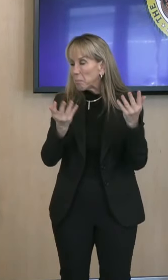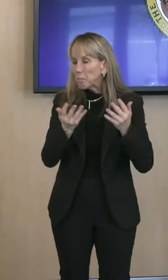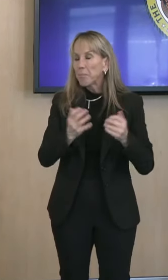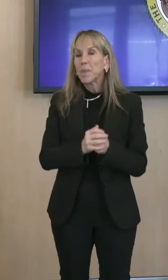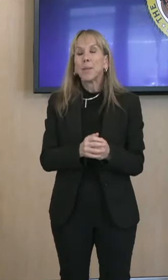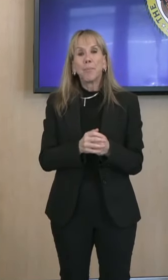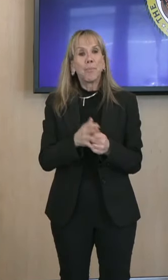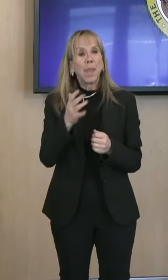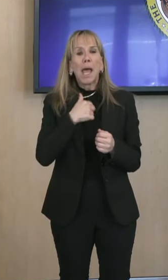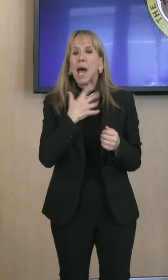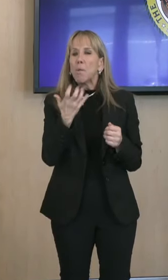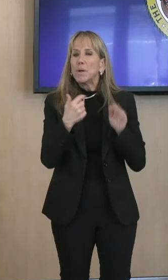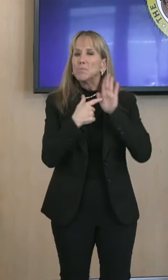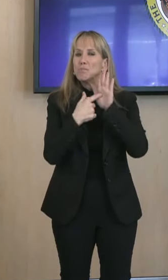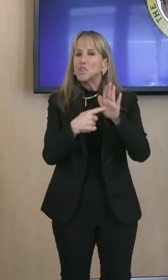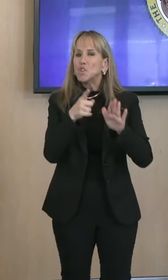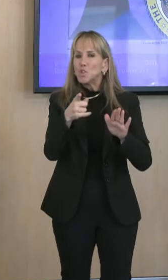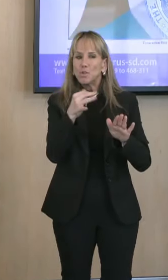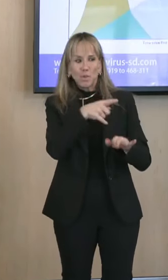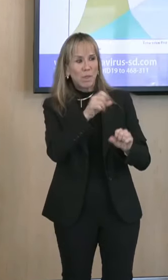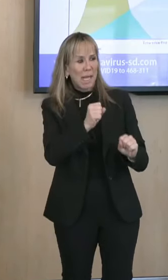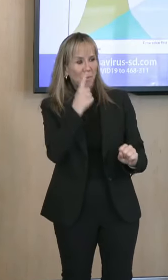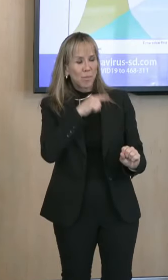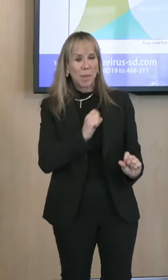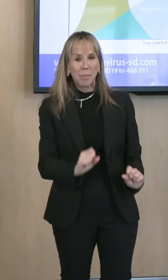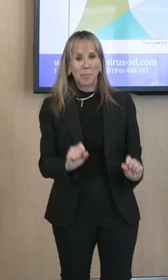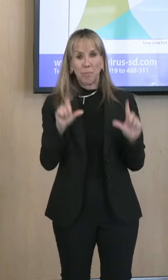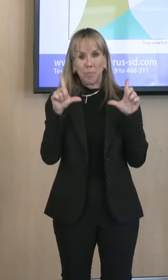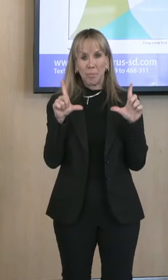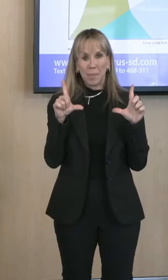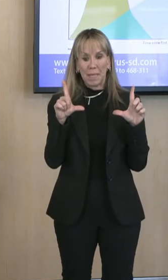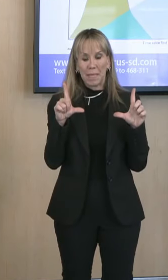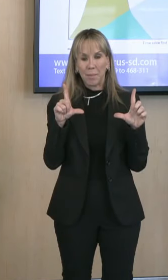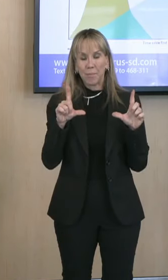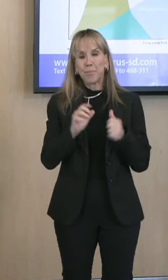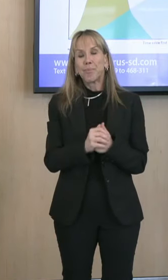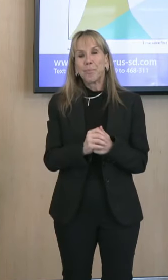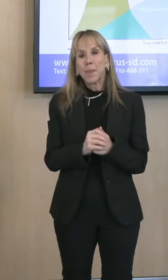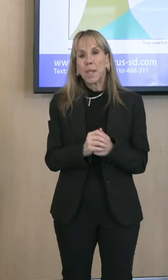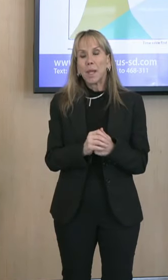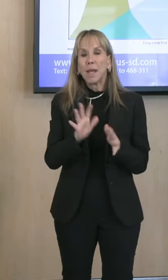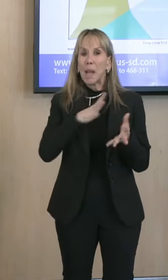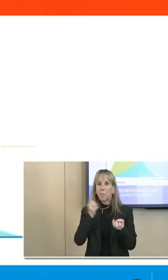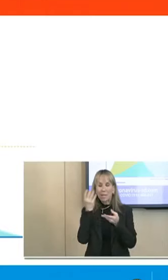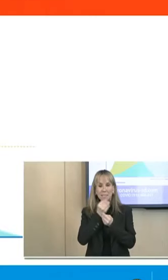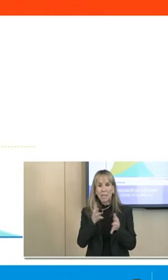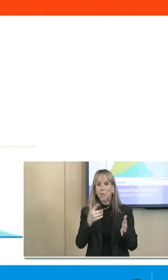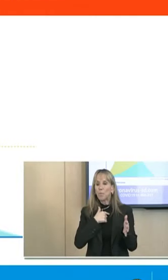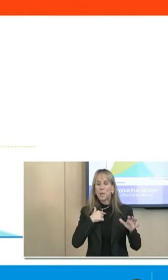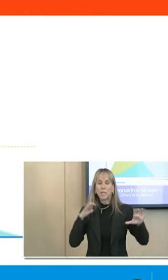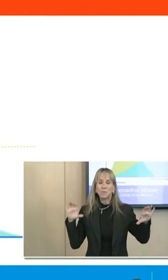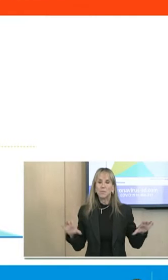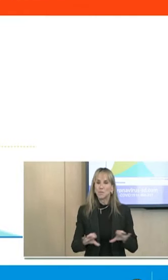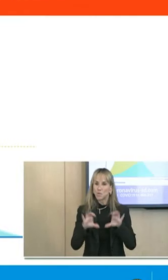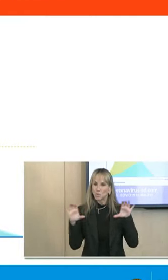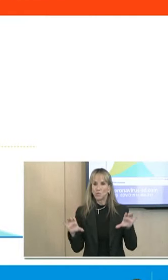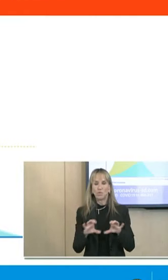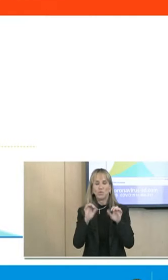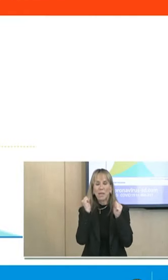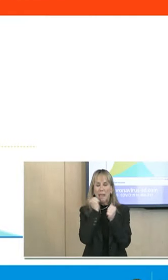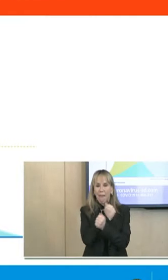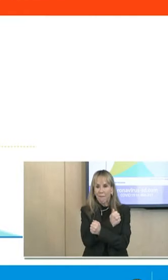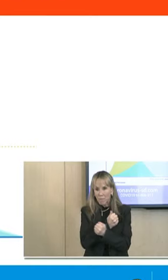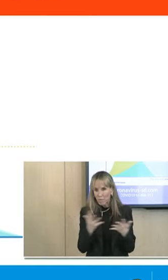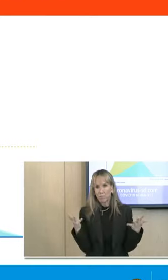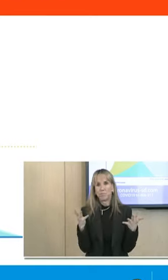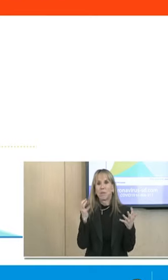graphic that I showed at the end of my prepared comments and say this. Look, we are doing everything we can to